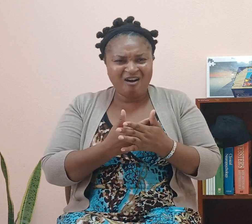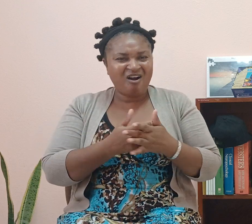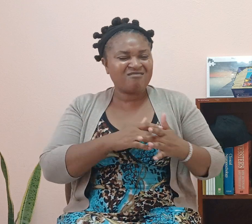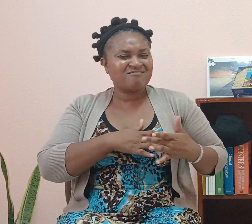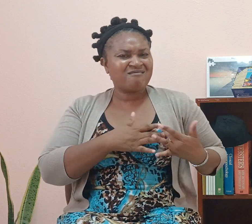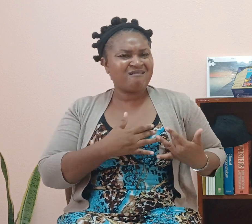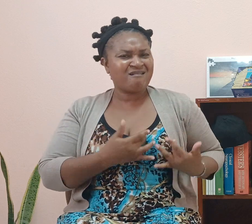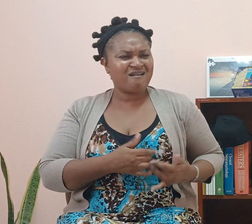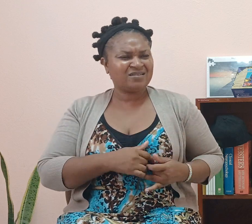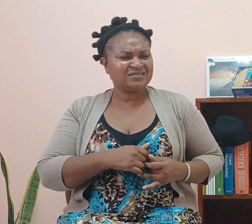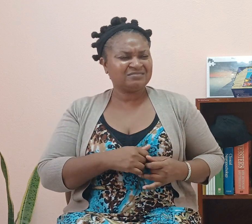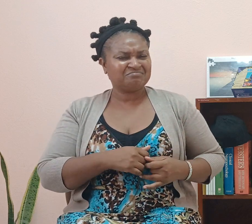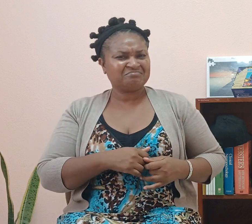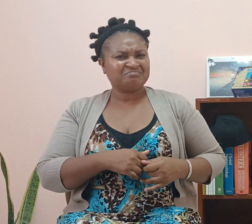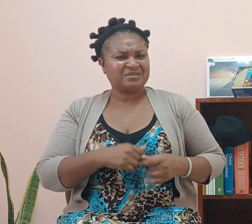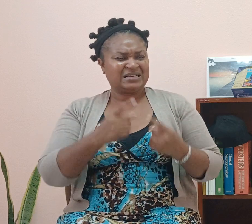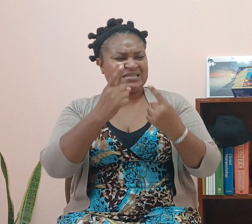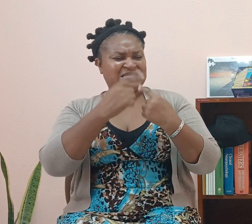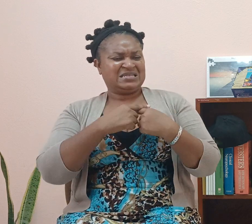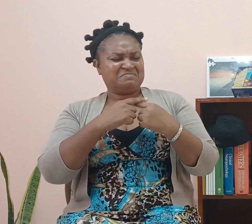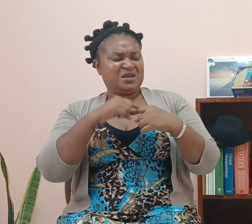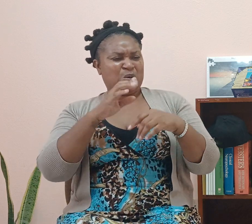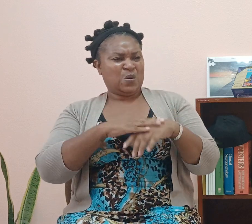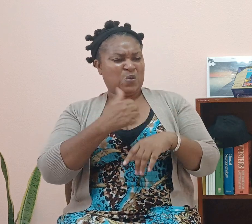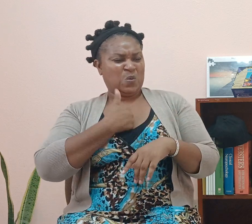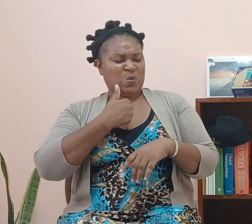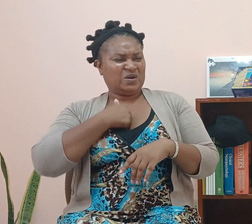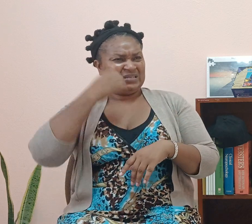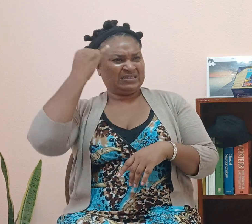Don't rely on your own intelligence.